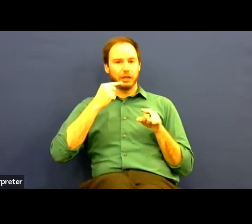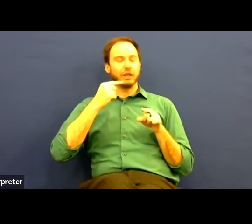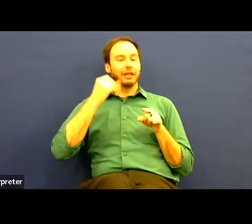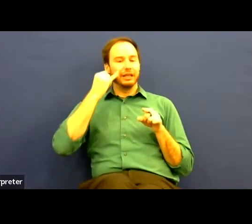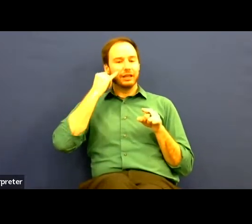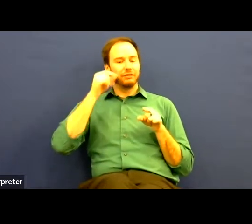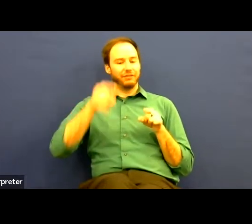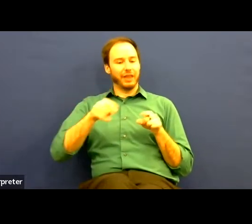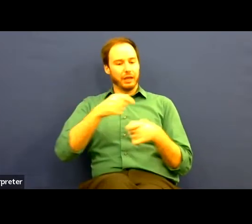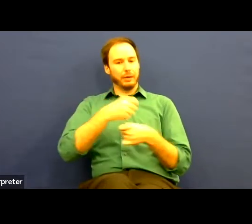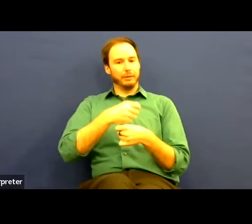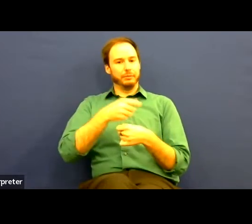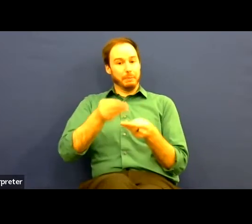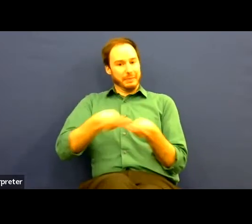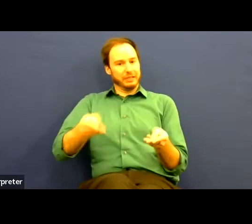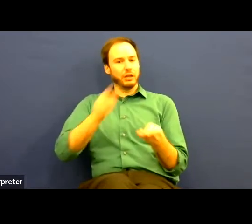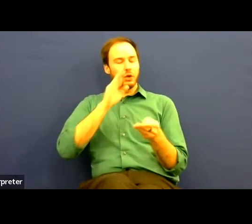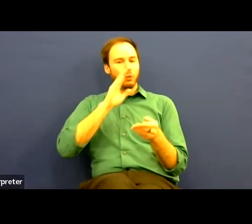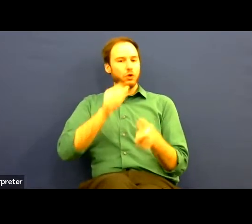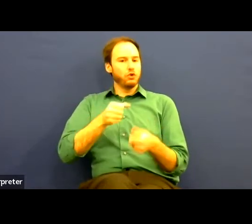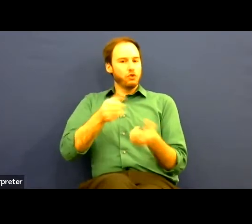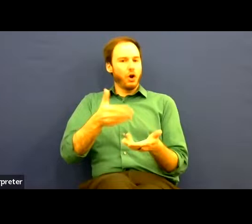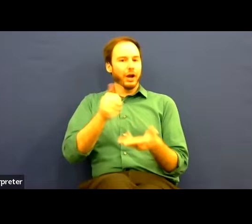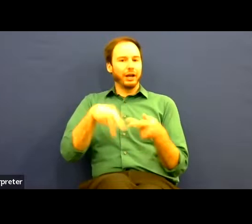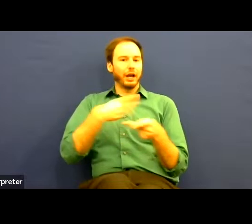create material hazards or dangers to the public,